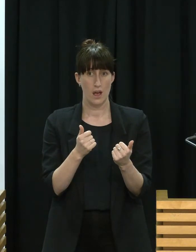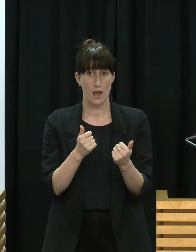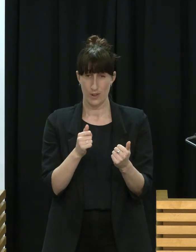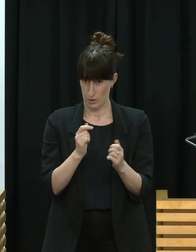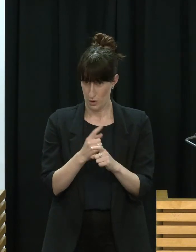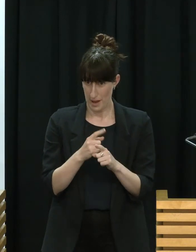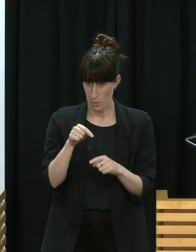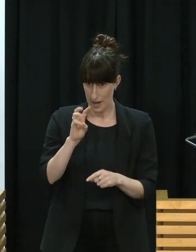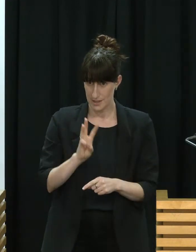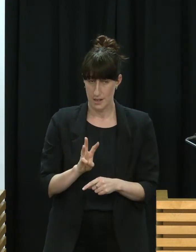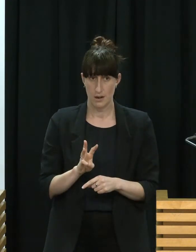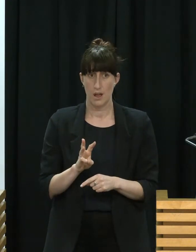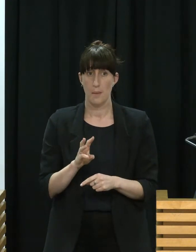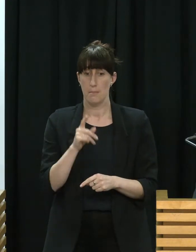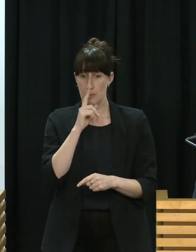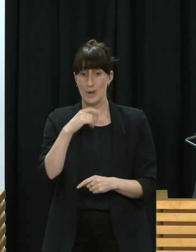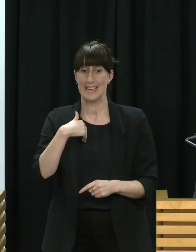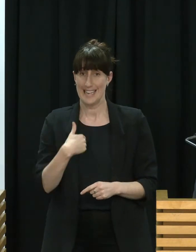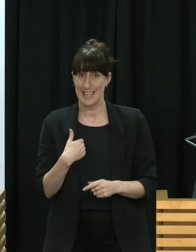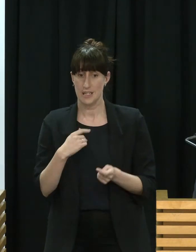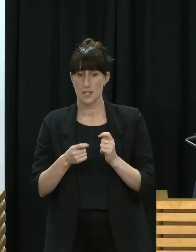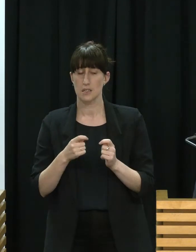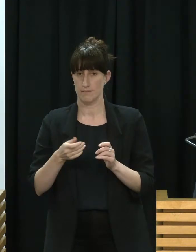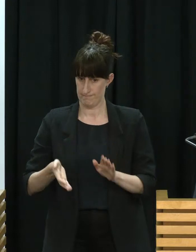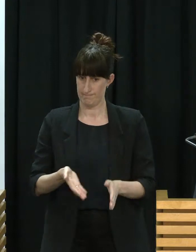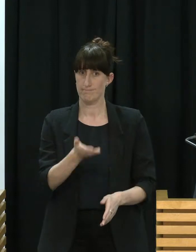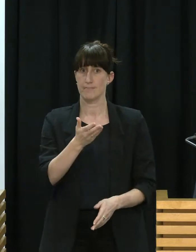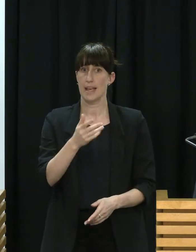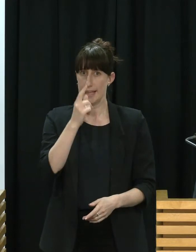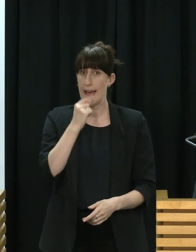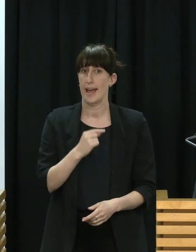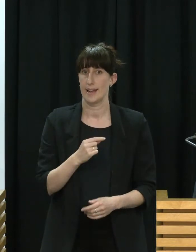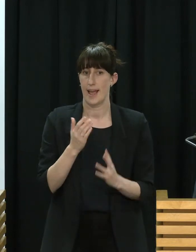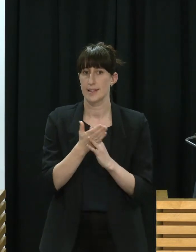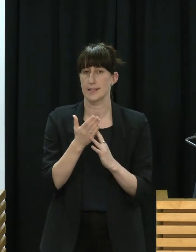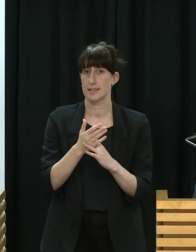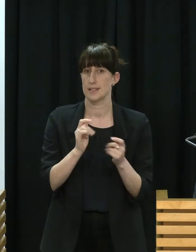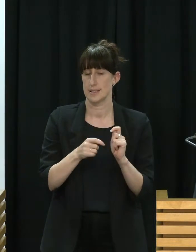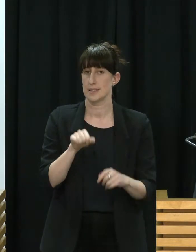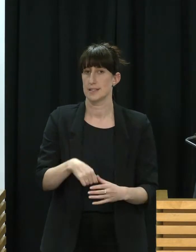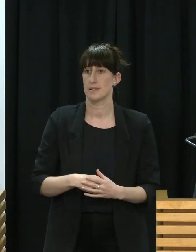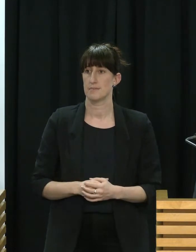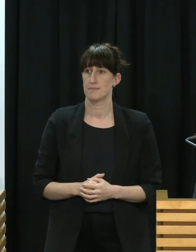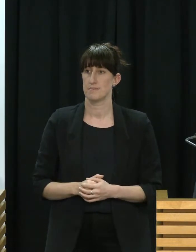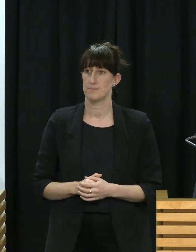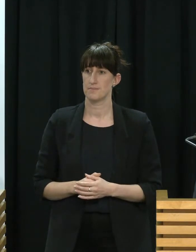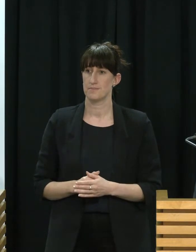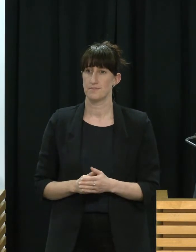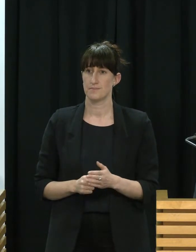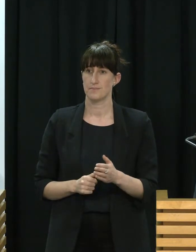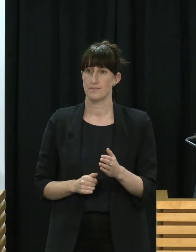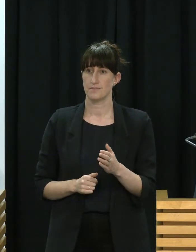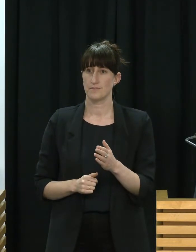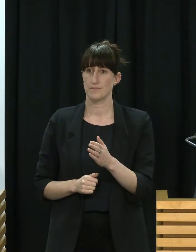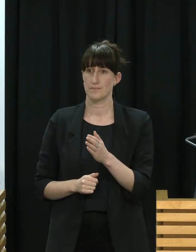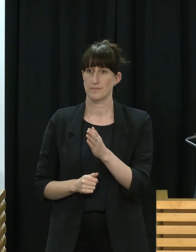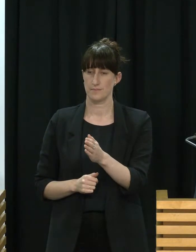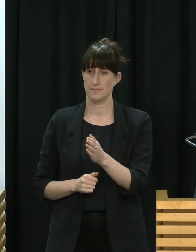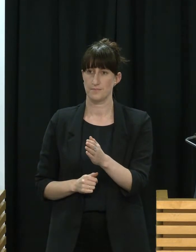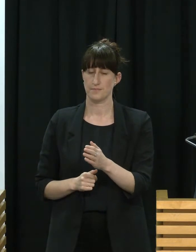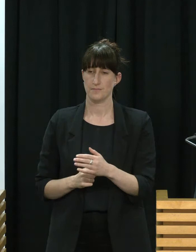about in Wellington, people who need to get a test are able to get one. On the testing, Well, I'm